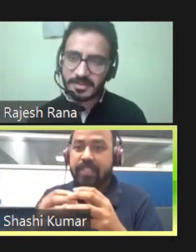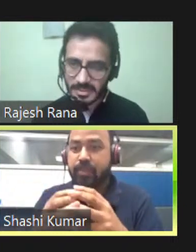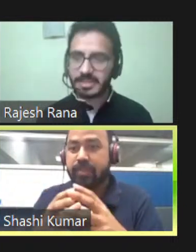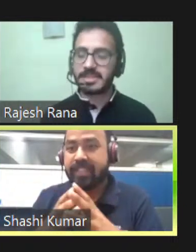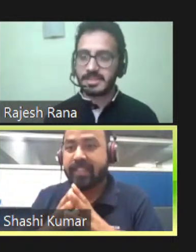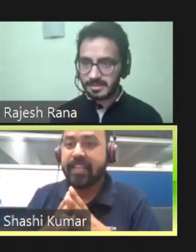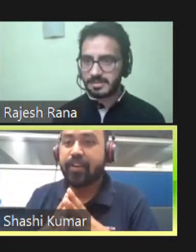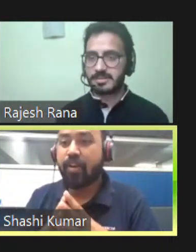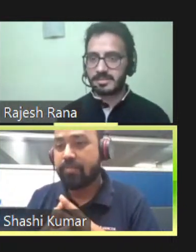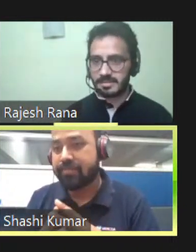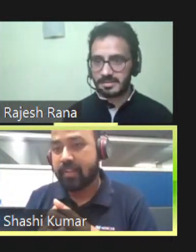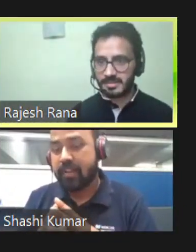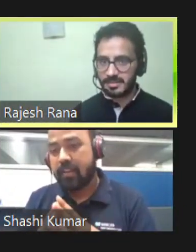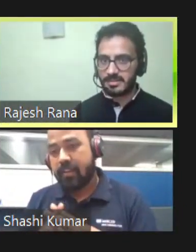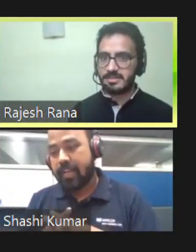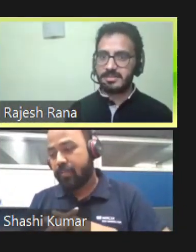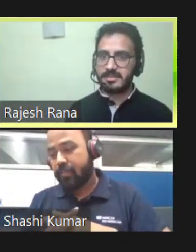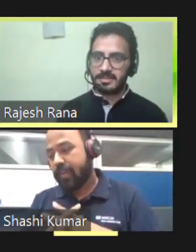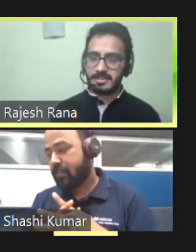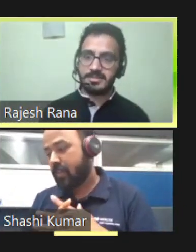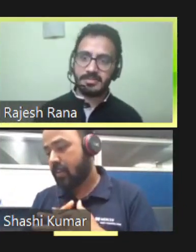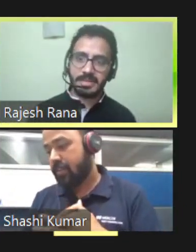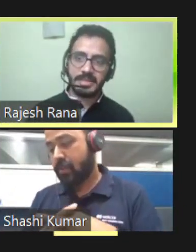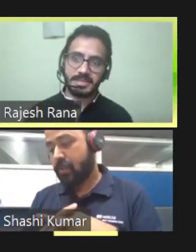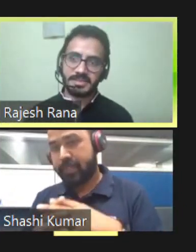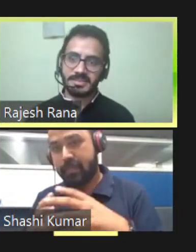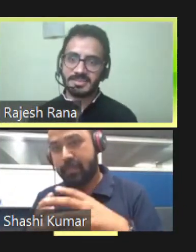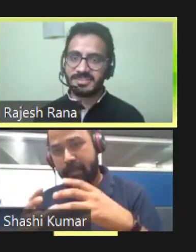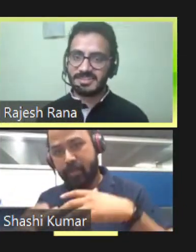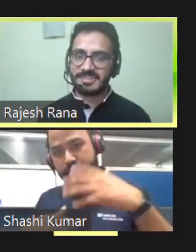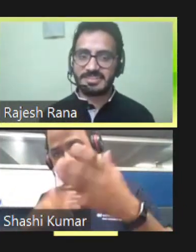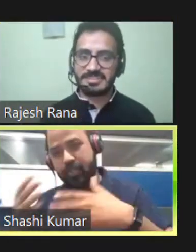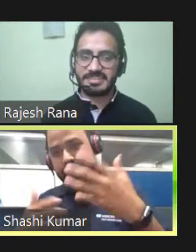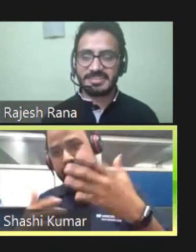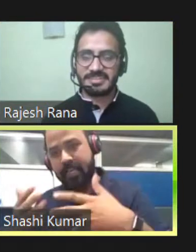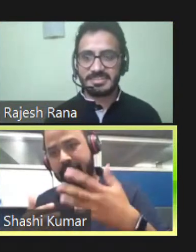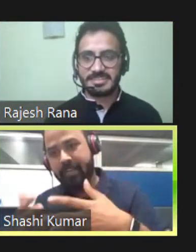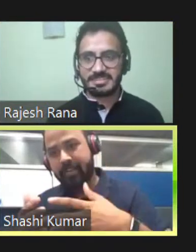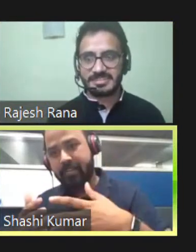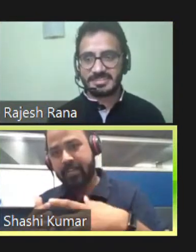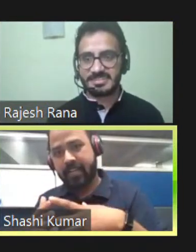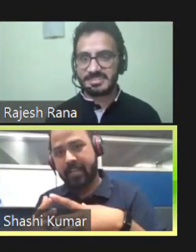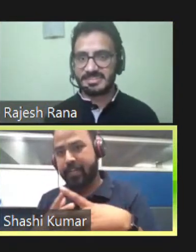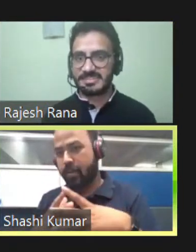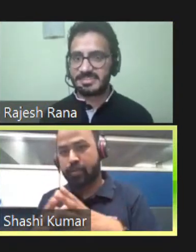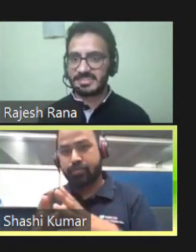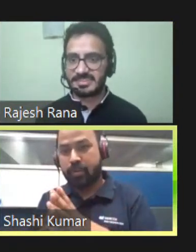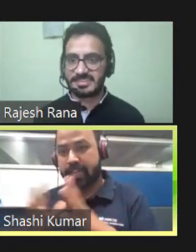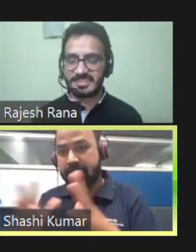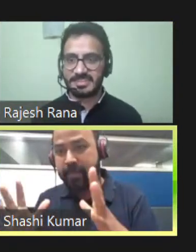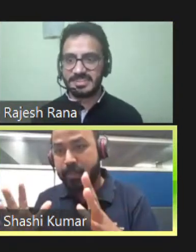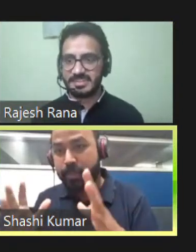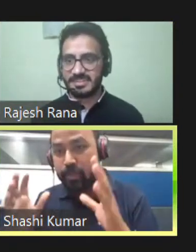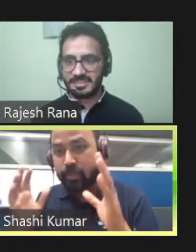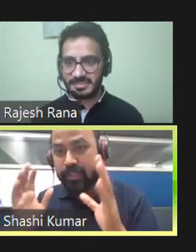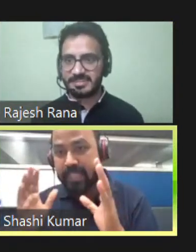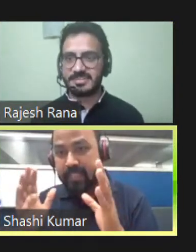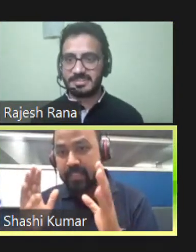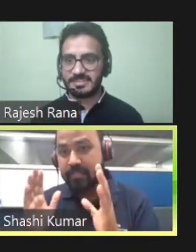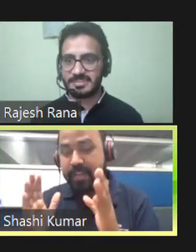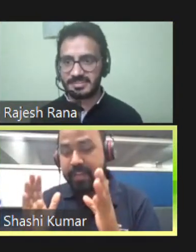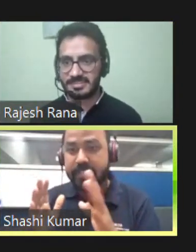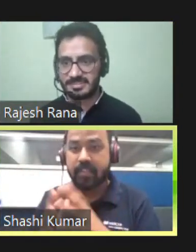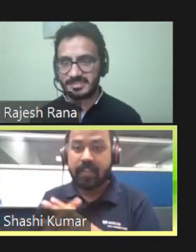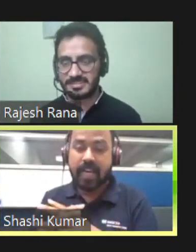which needs to be taken care of. Likewise, Right, some structures are there. I need not to follow grammar. So